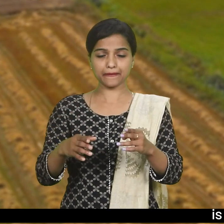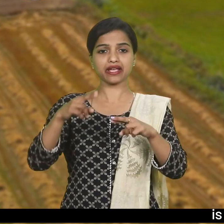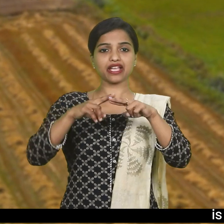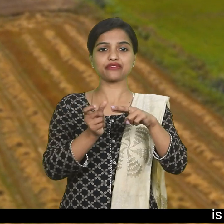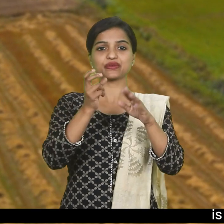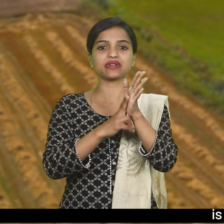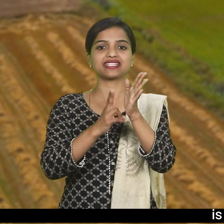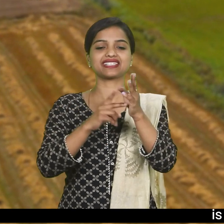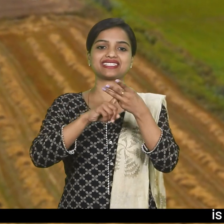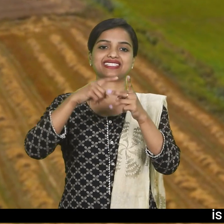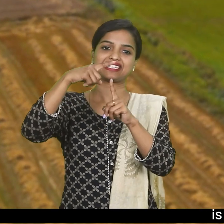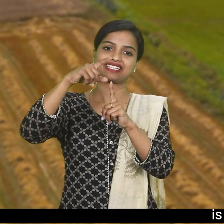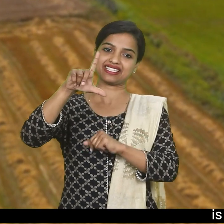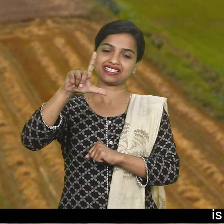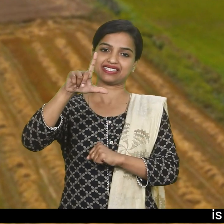funnel.